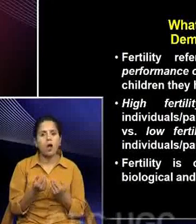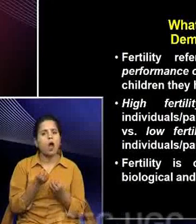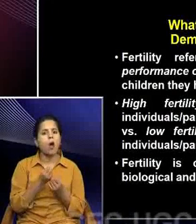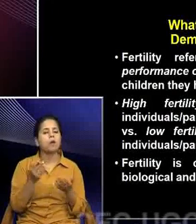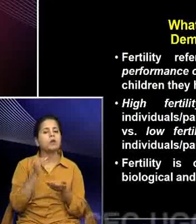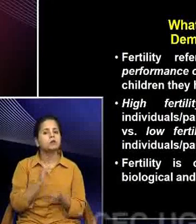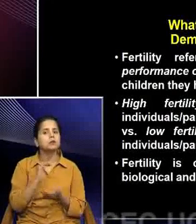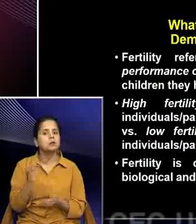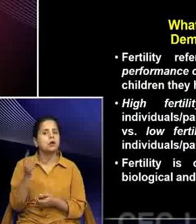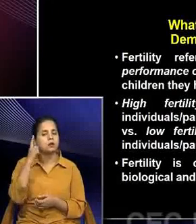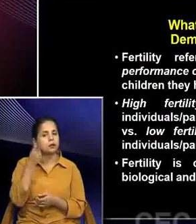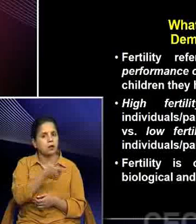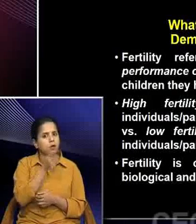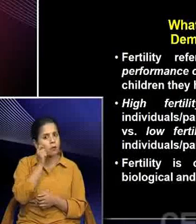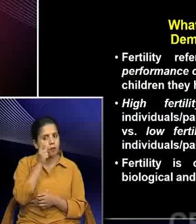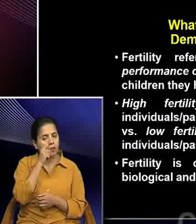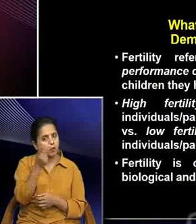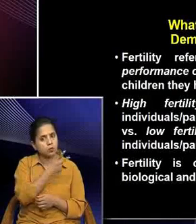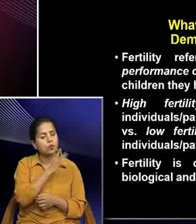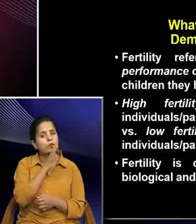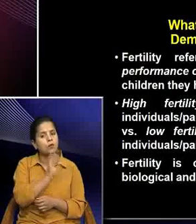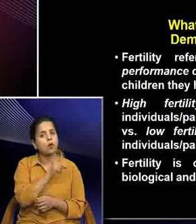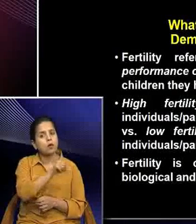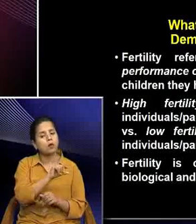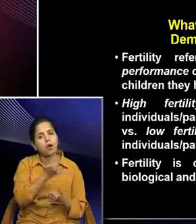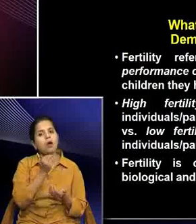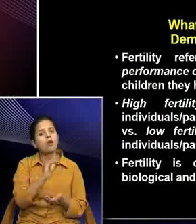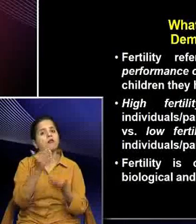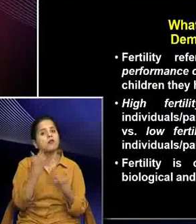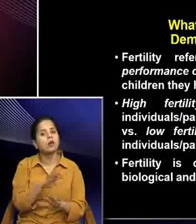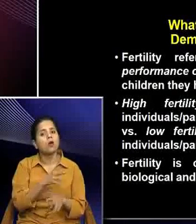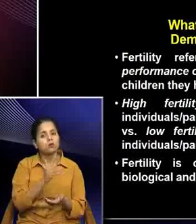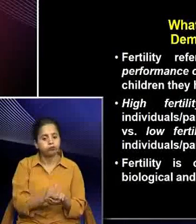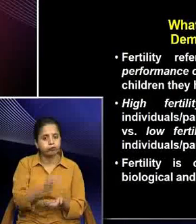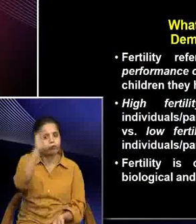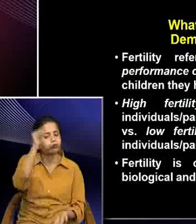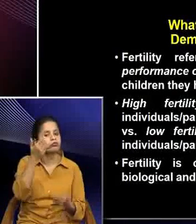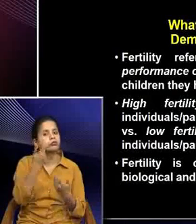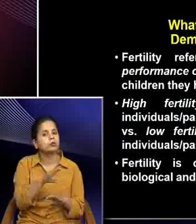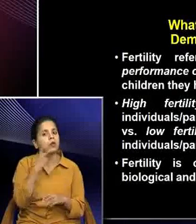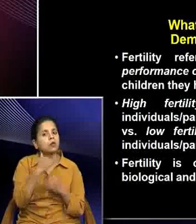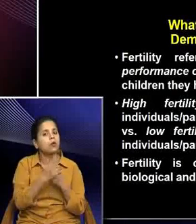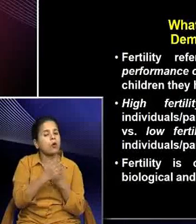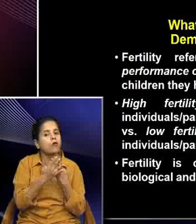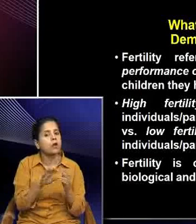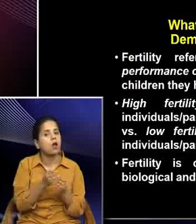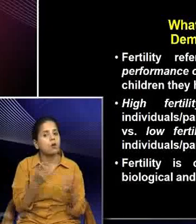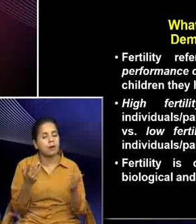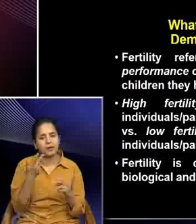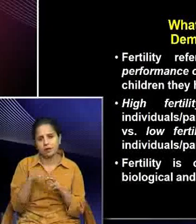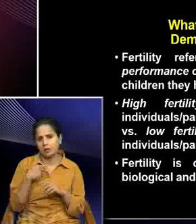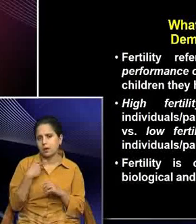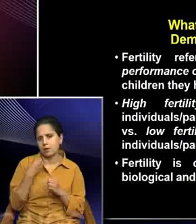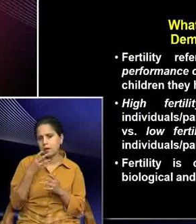children men or women have actually produced or parented. So in cases of societies where we have